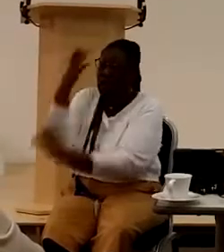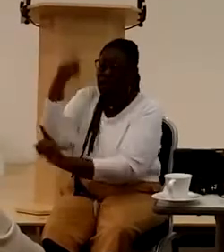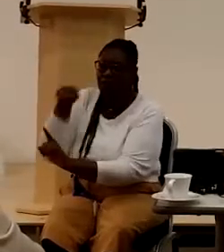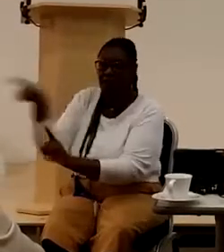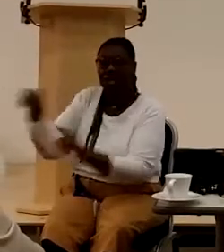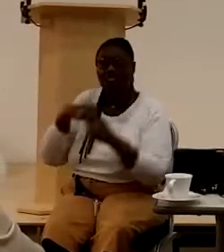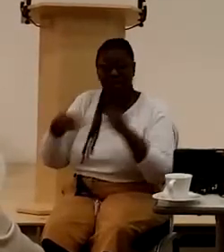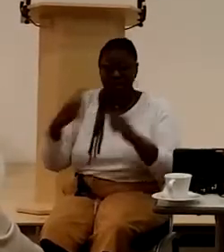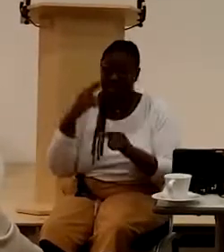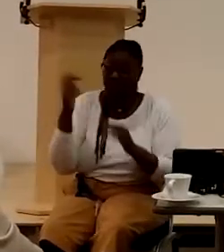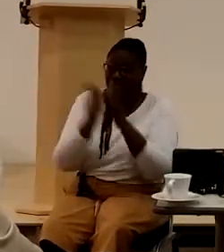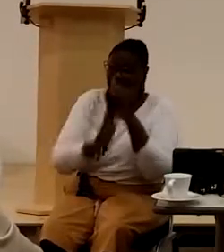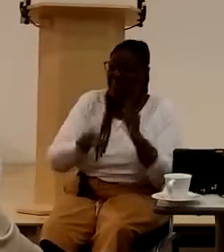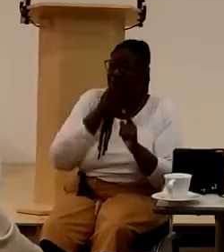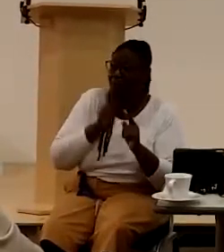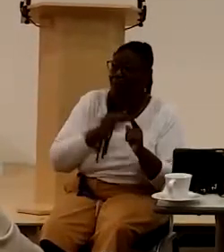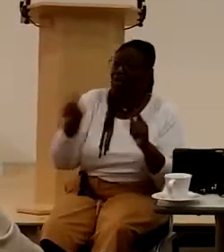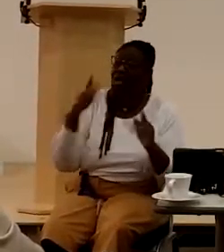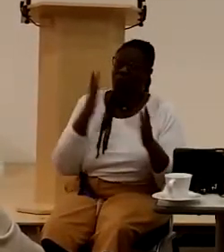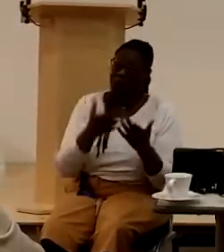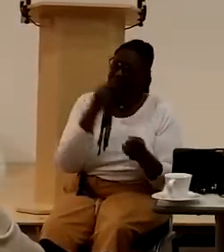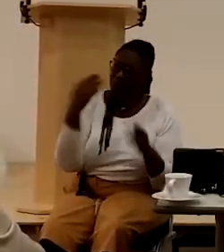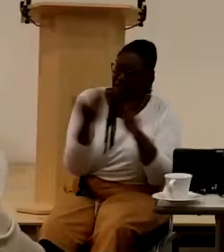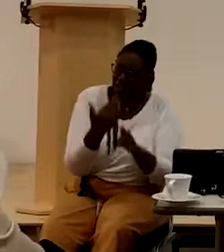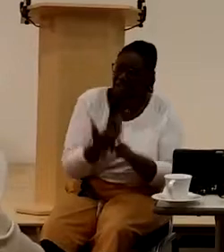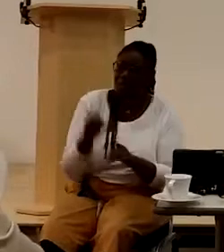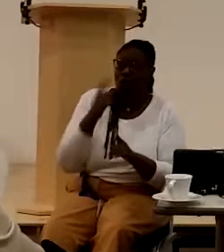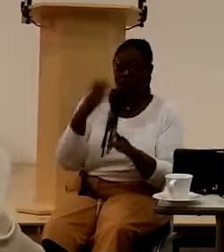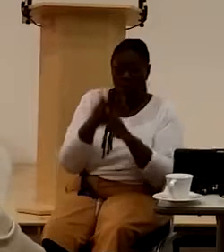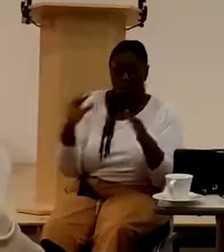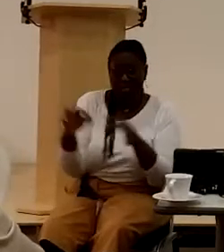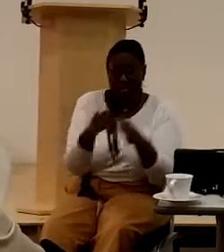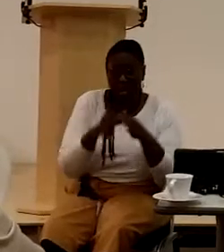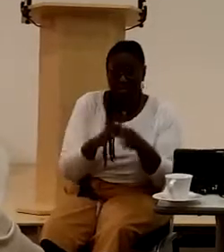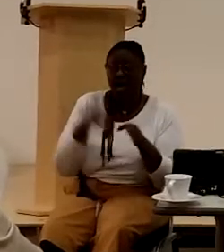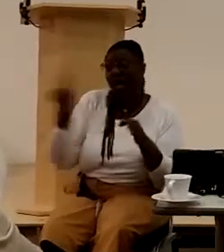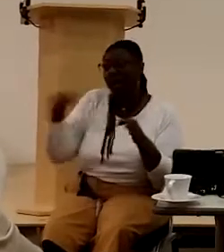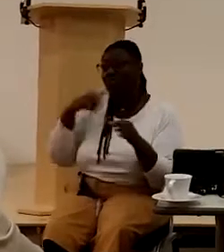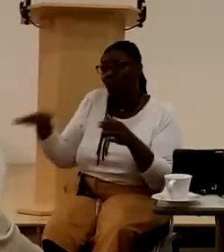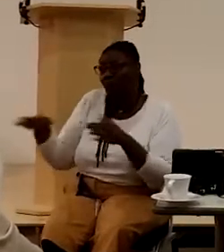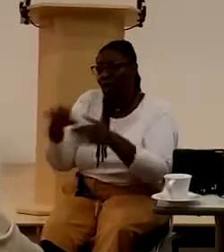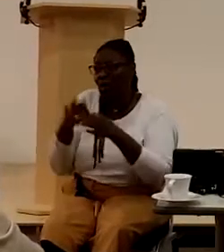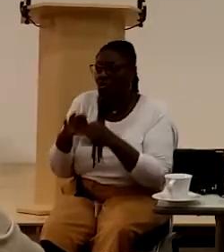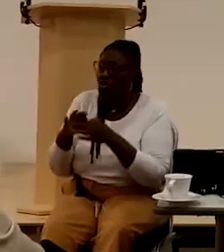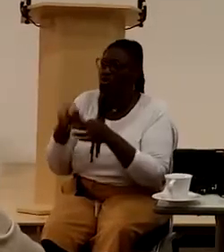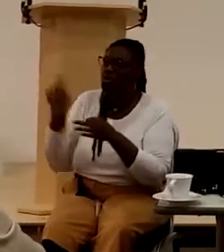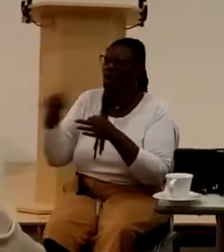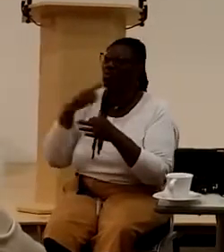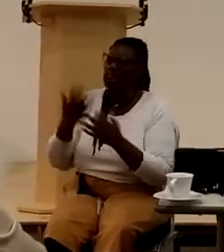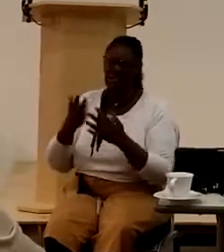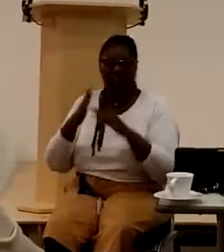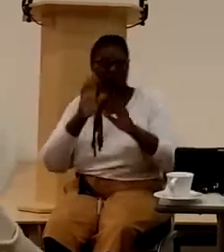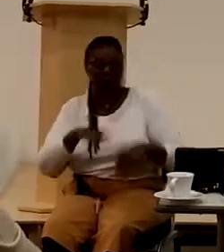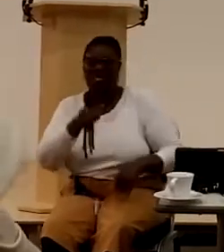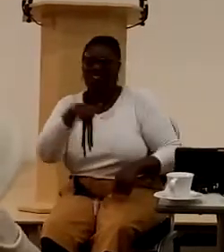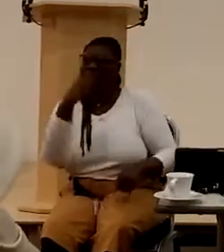how effective deaf and disabled people can be when we work together and that we are not to be underestimated.